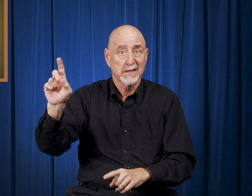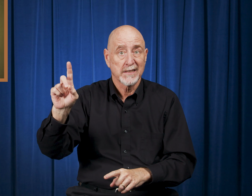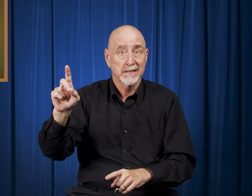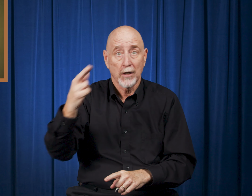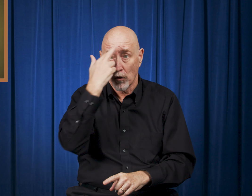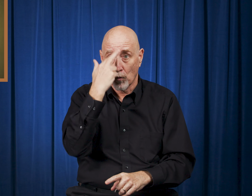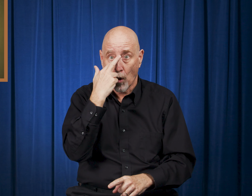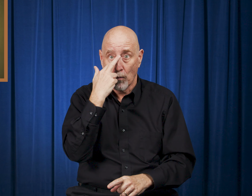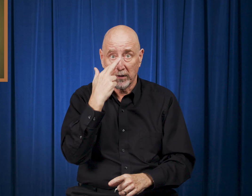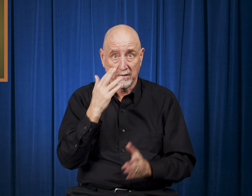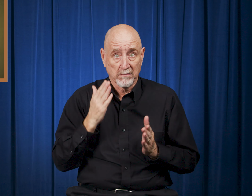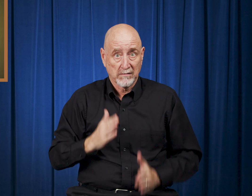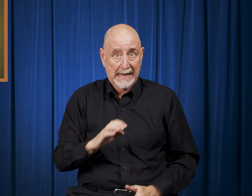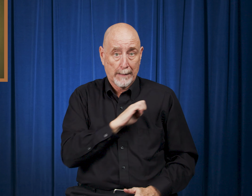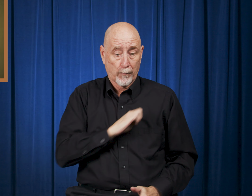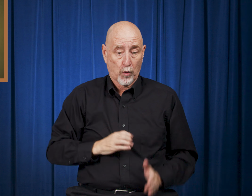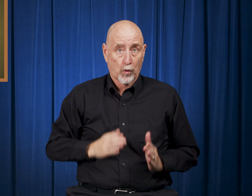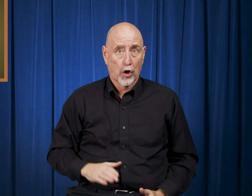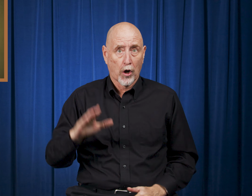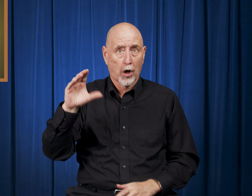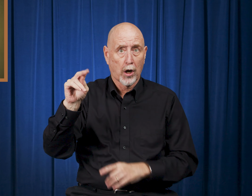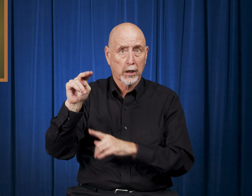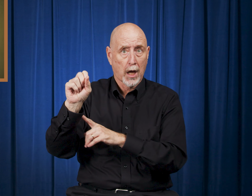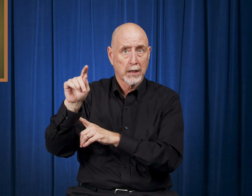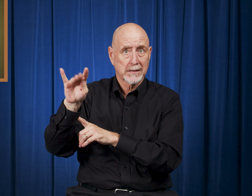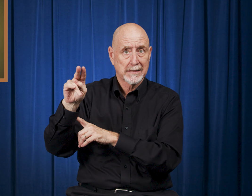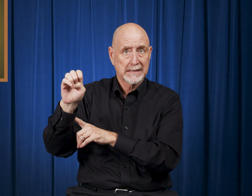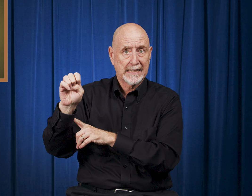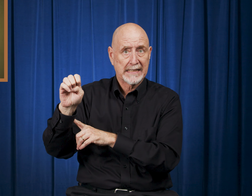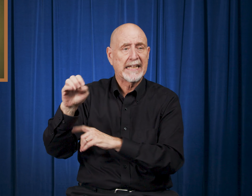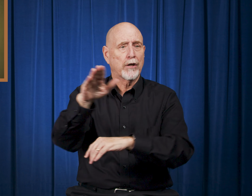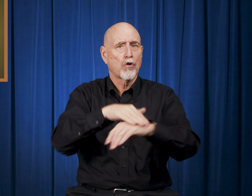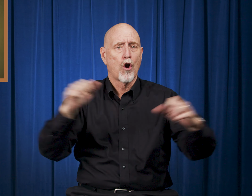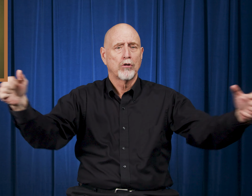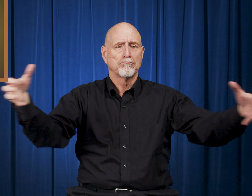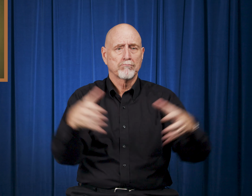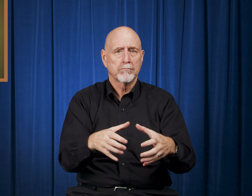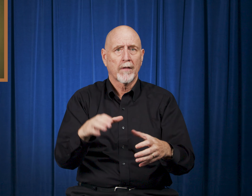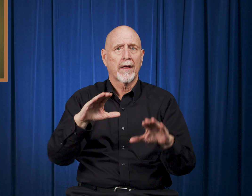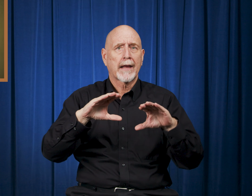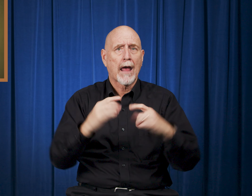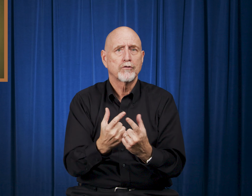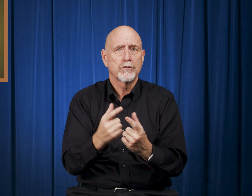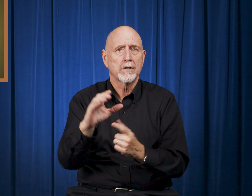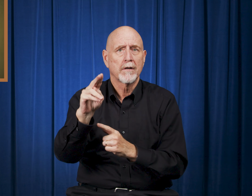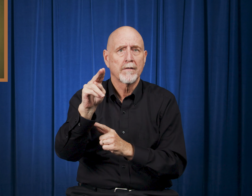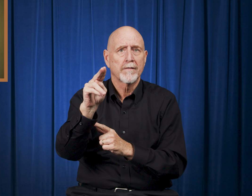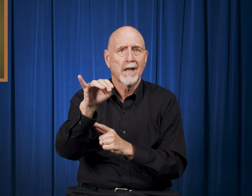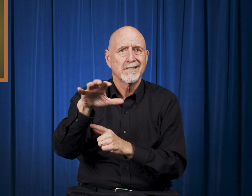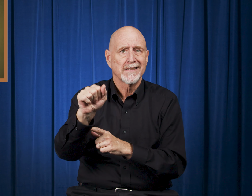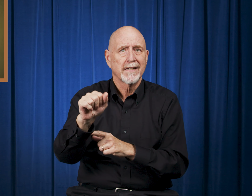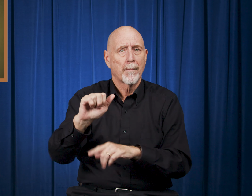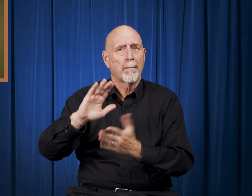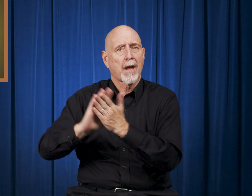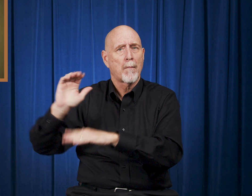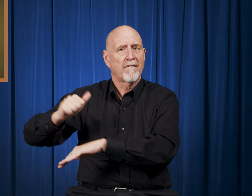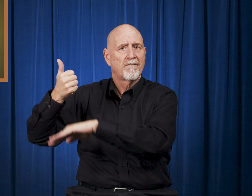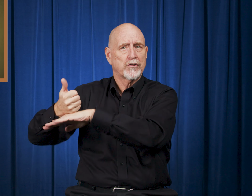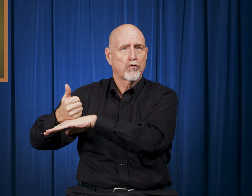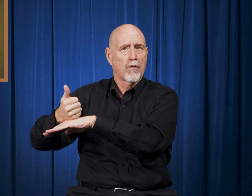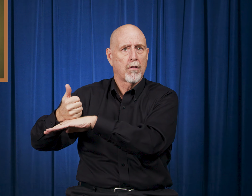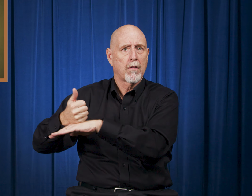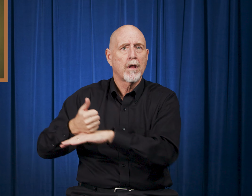Emperor Constantine made it official by convening the Council of Nicaea, which decreed that certain bishops were